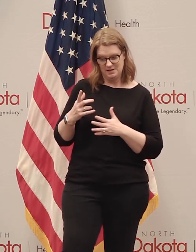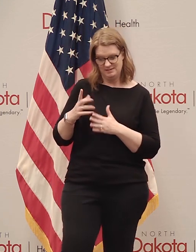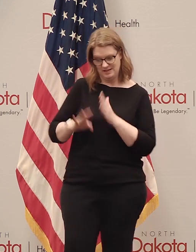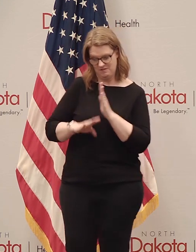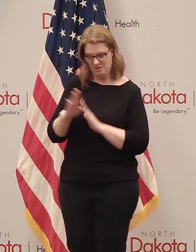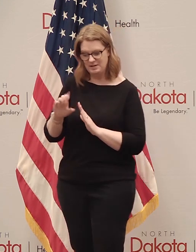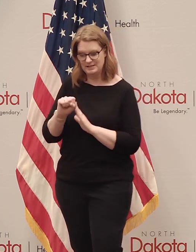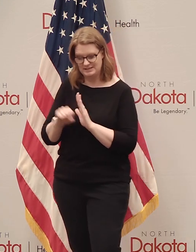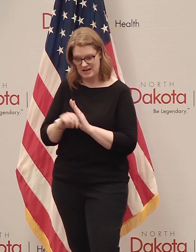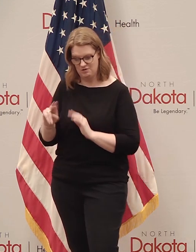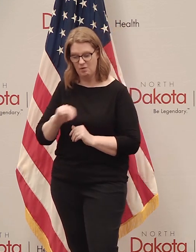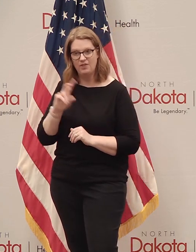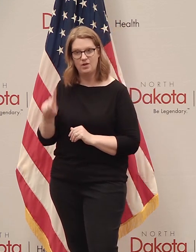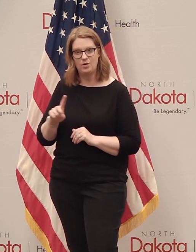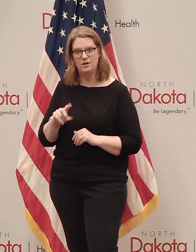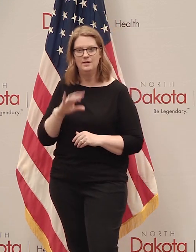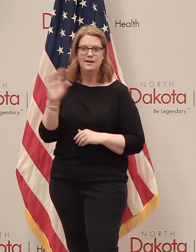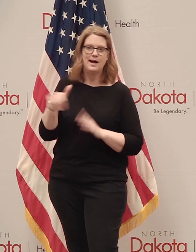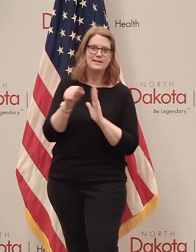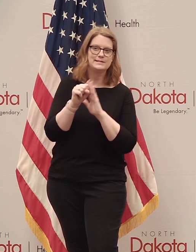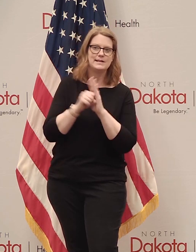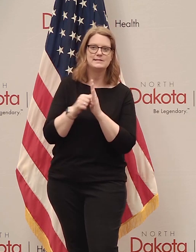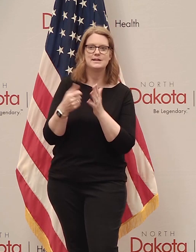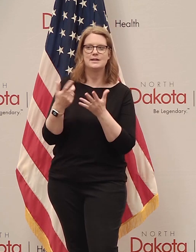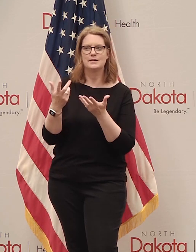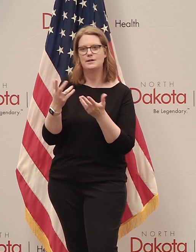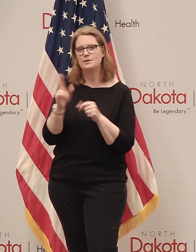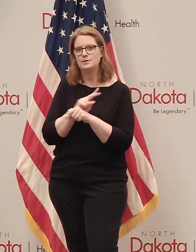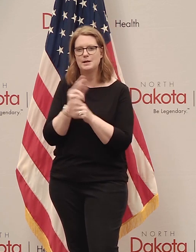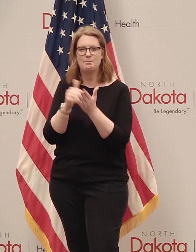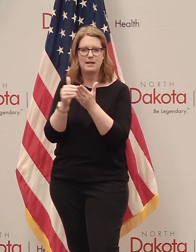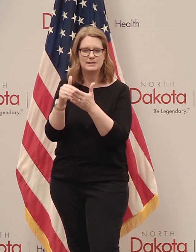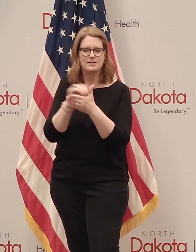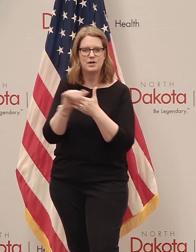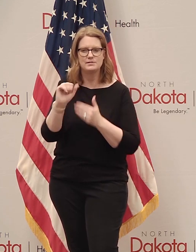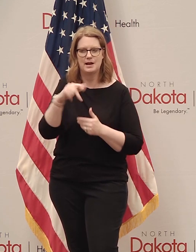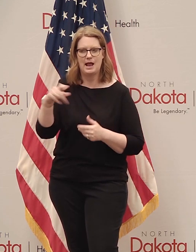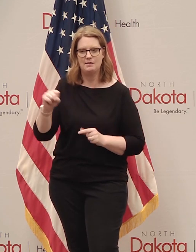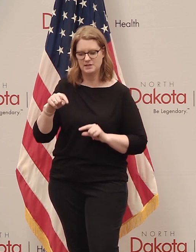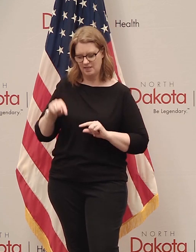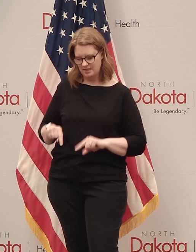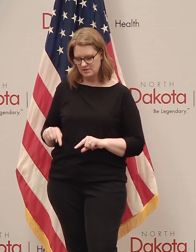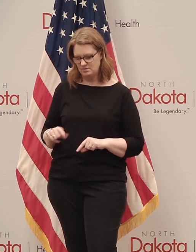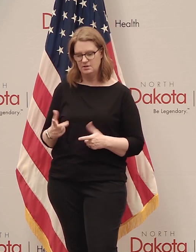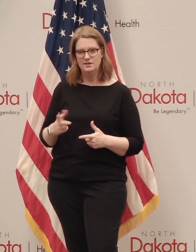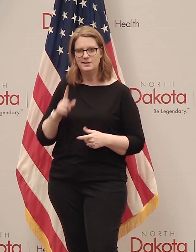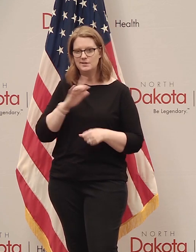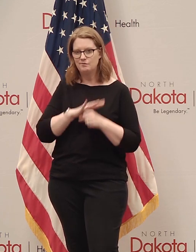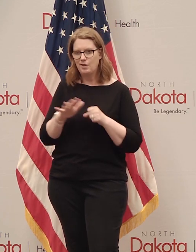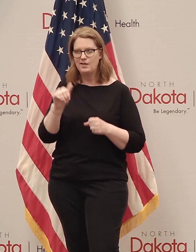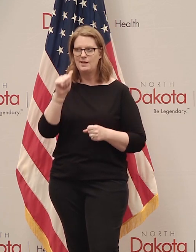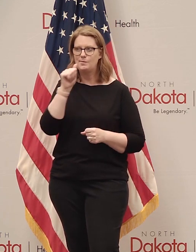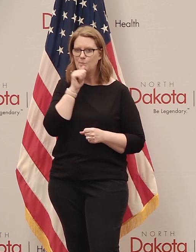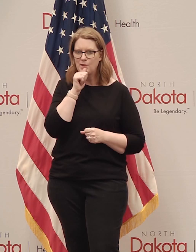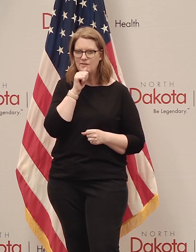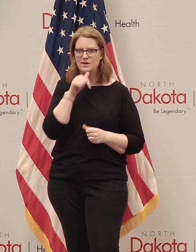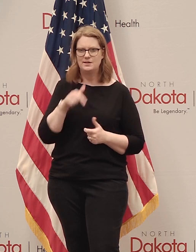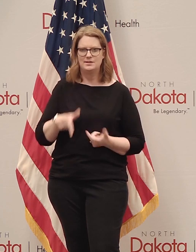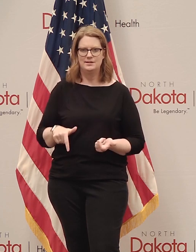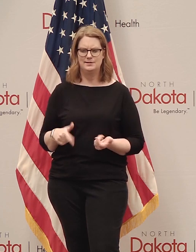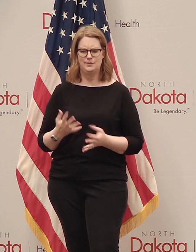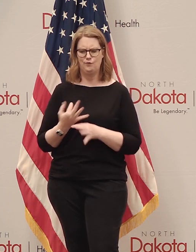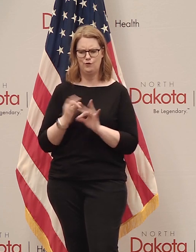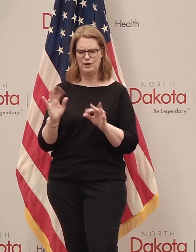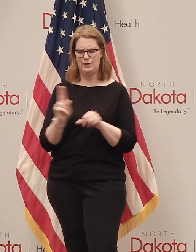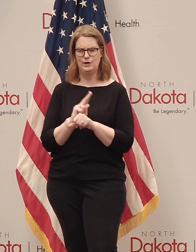of North Dakota versus other states that are spending millions of dollars on apps. And we've got one that is completely private and it's free